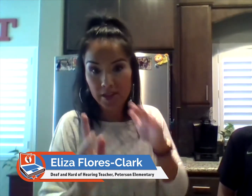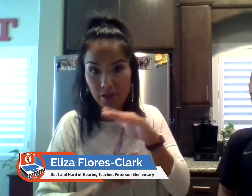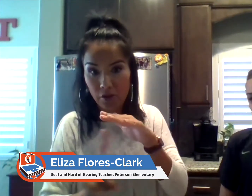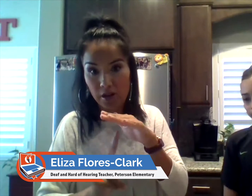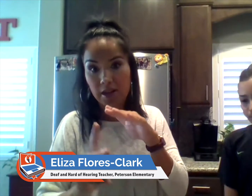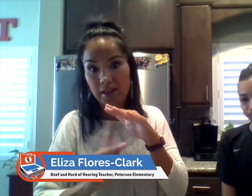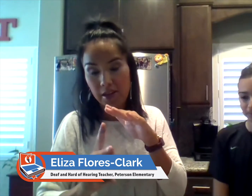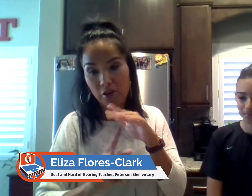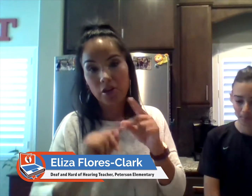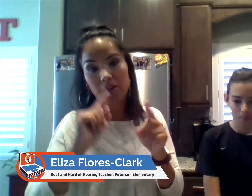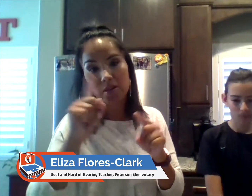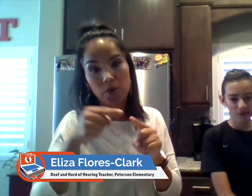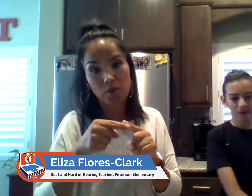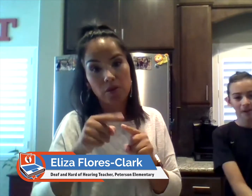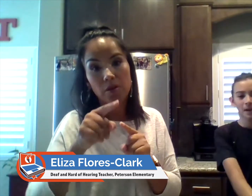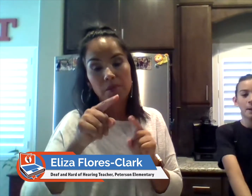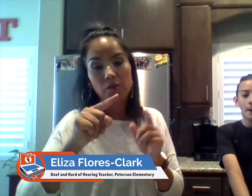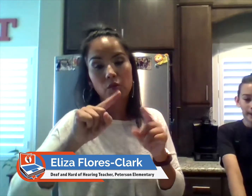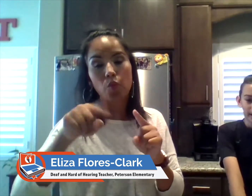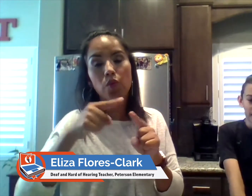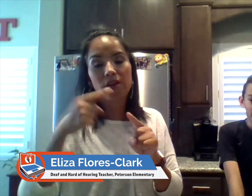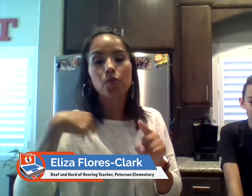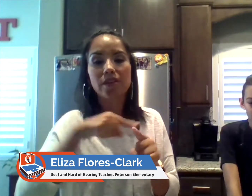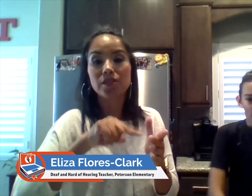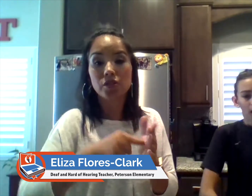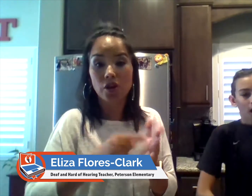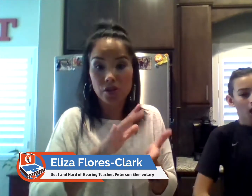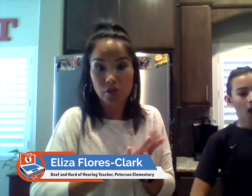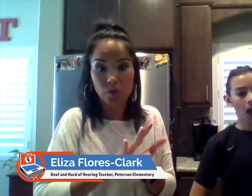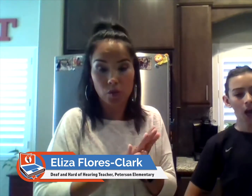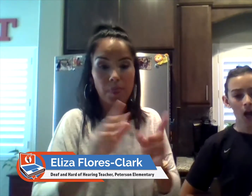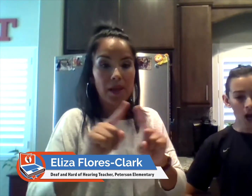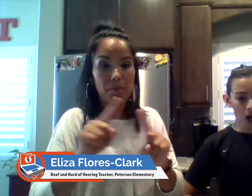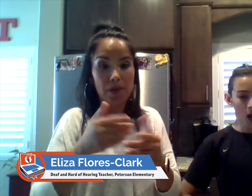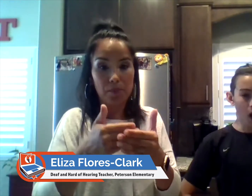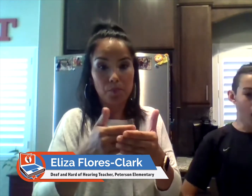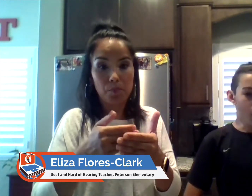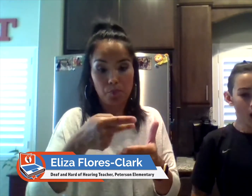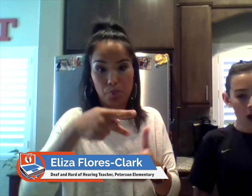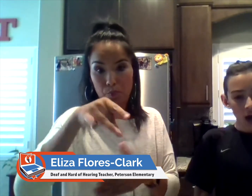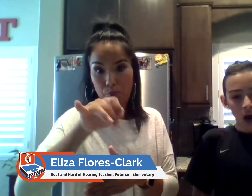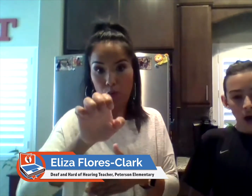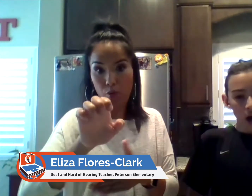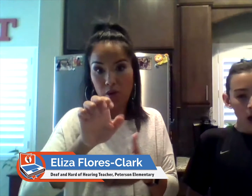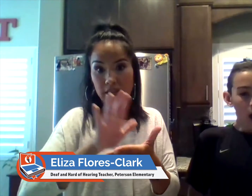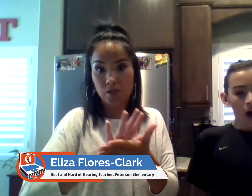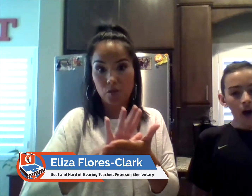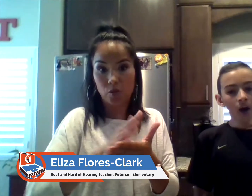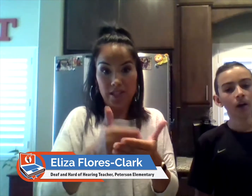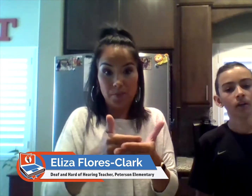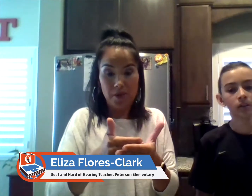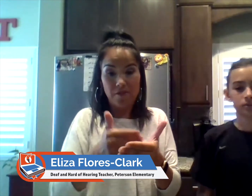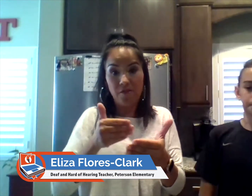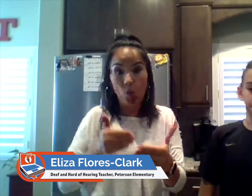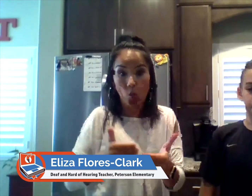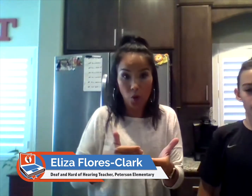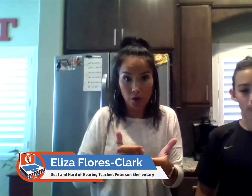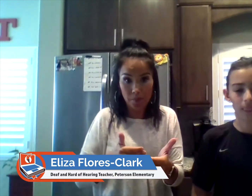kindergarten. Kindergarten is when we start school, but preschool is before.